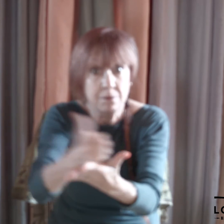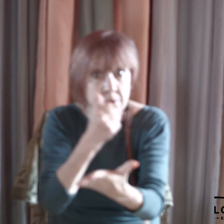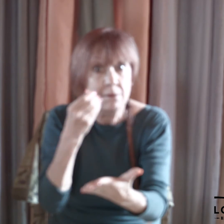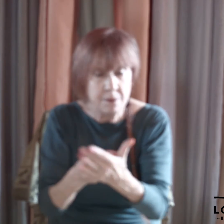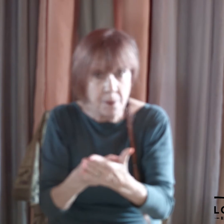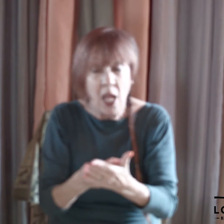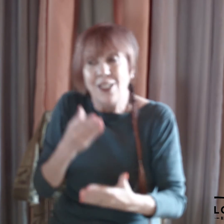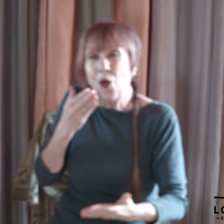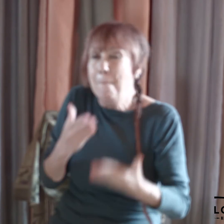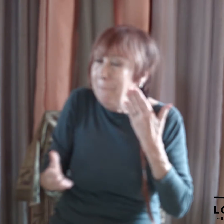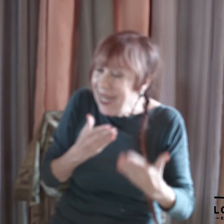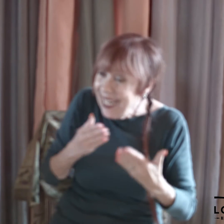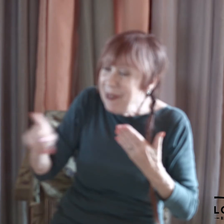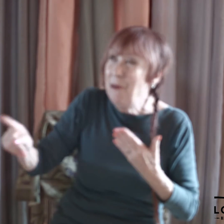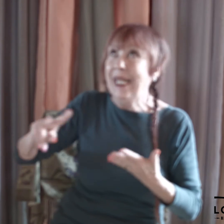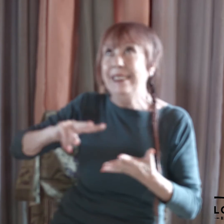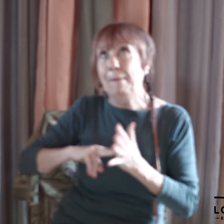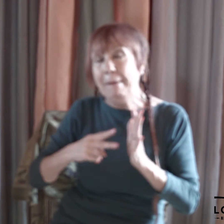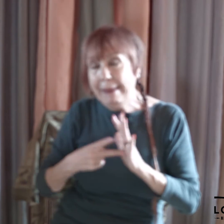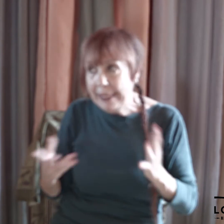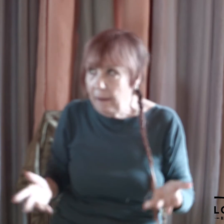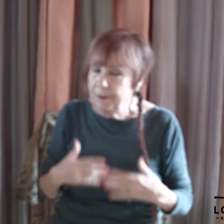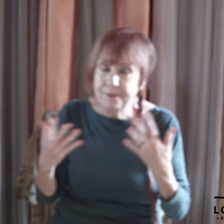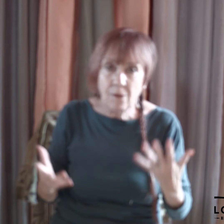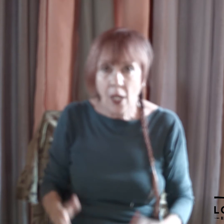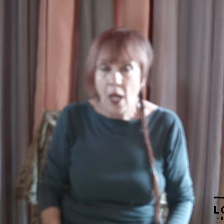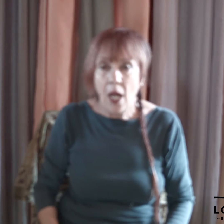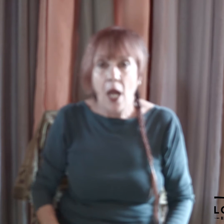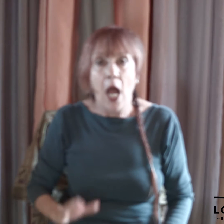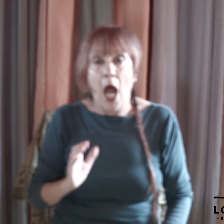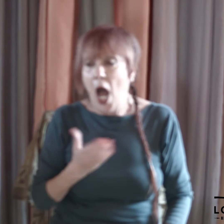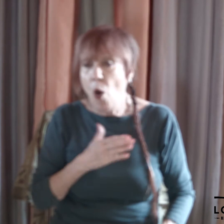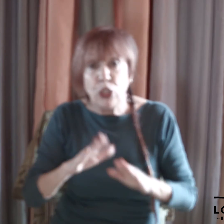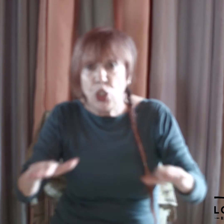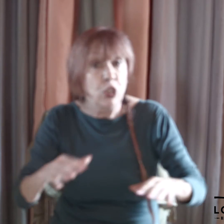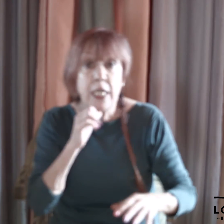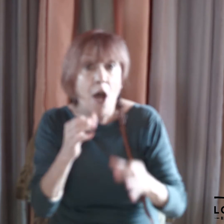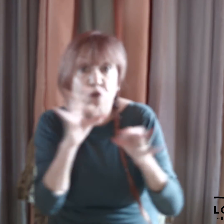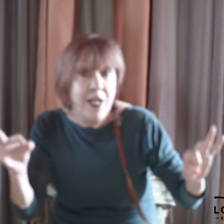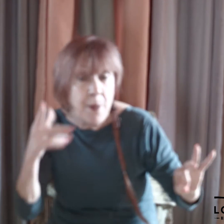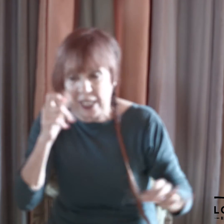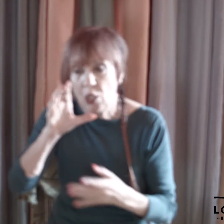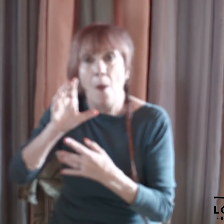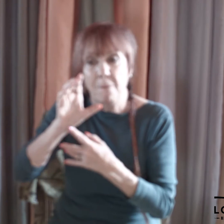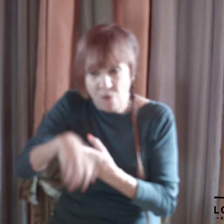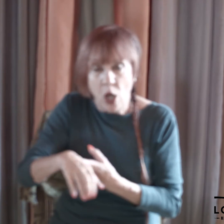may have been saying that our children will not be free because they're putting money into an insurance